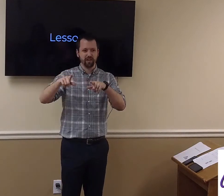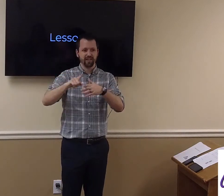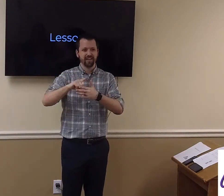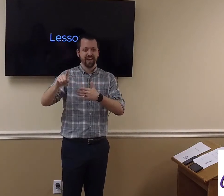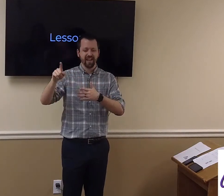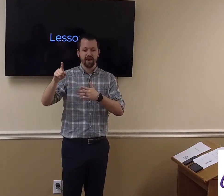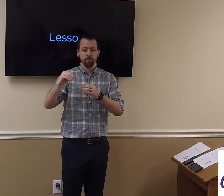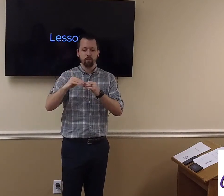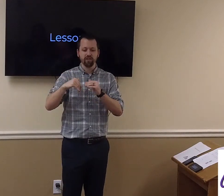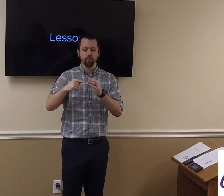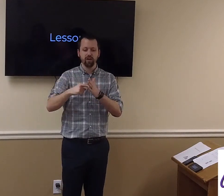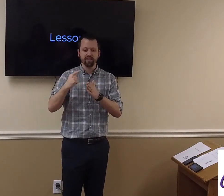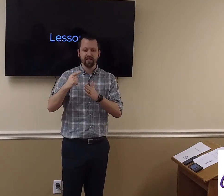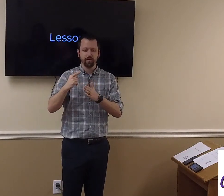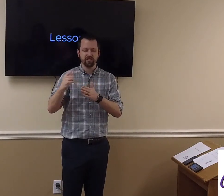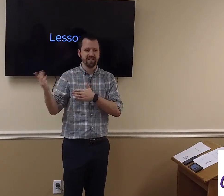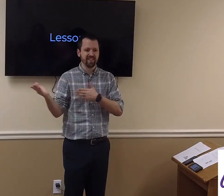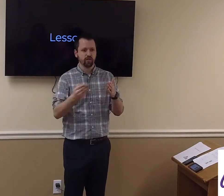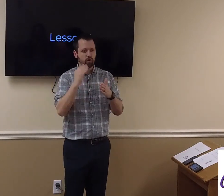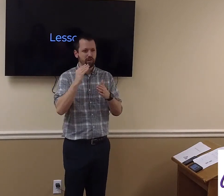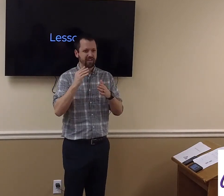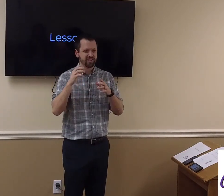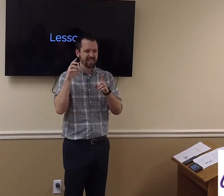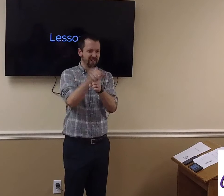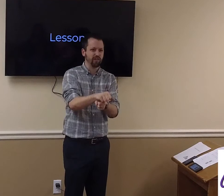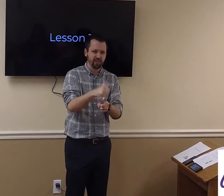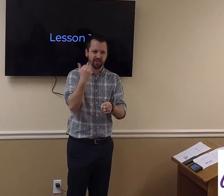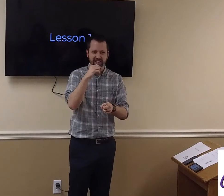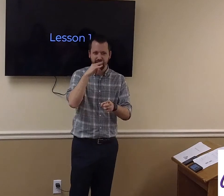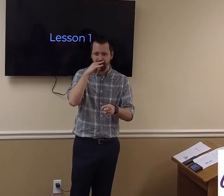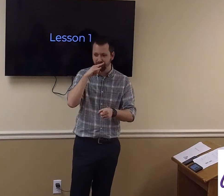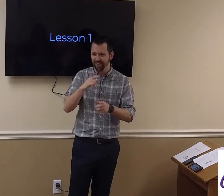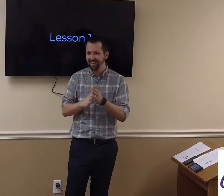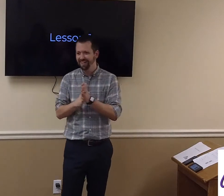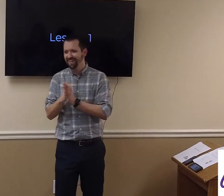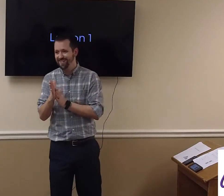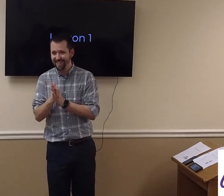week, and more than once, she's had to take her home early because she tackled another kid.